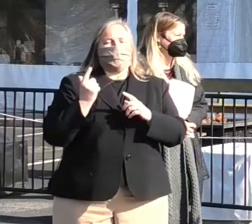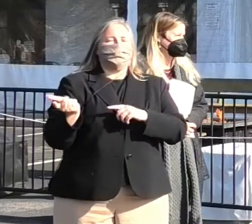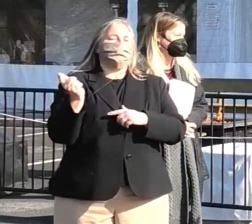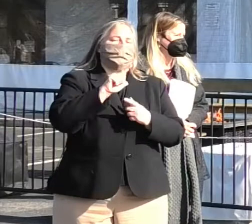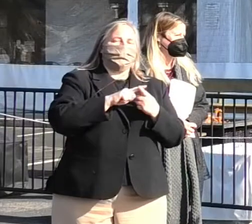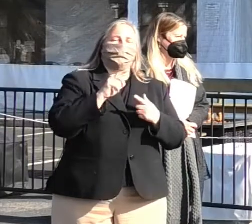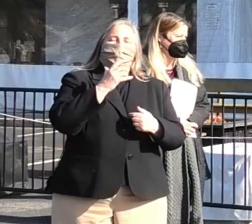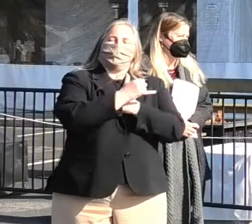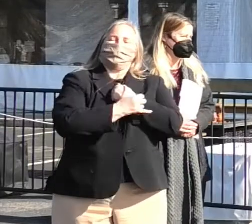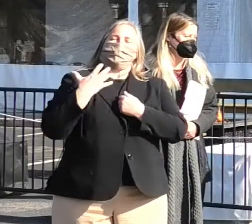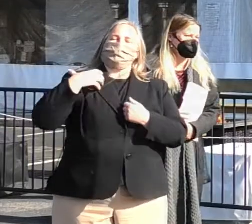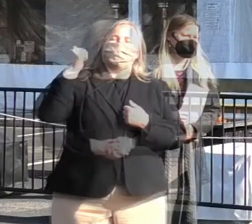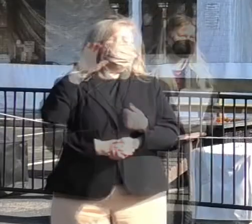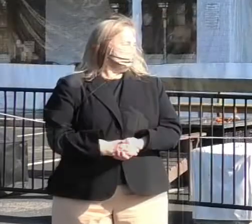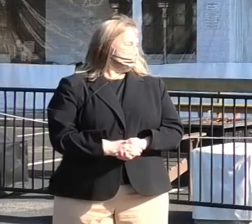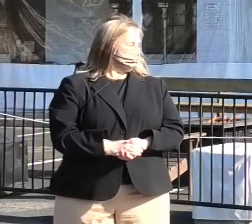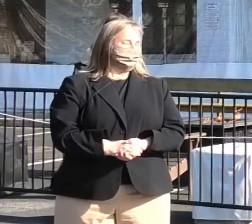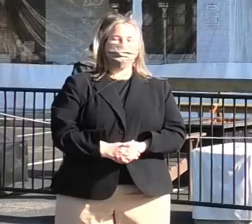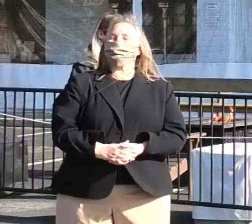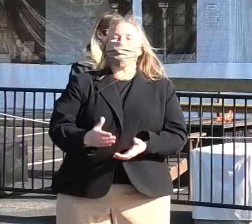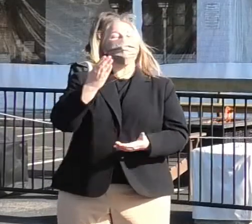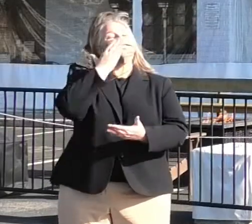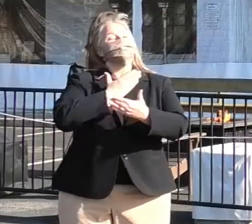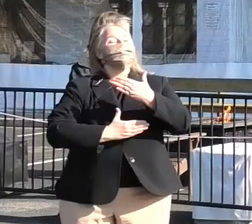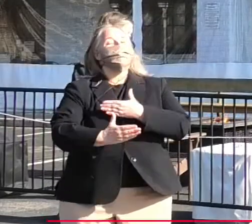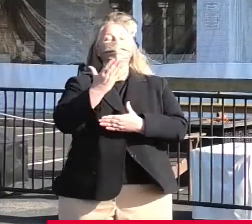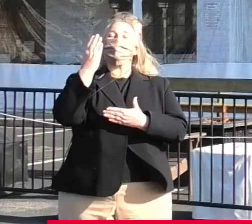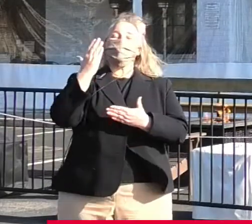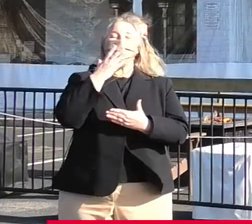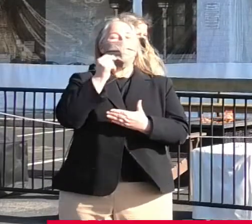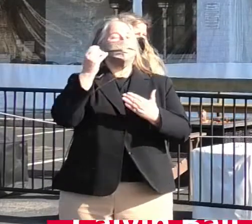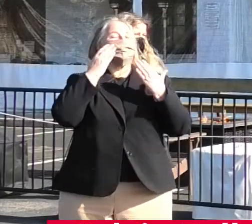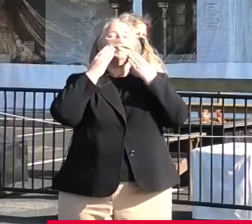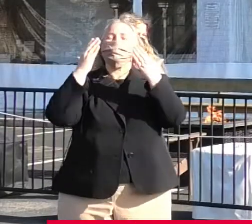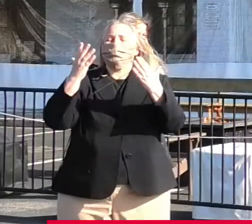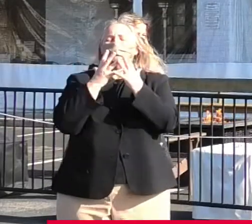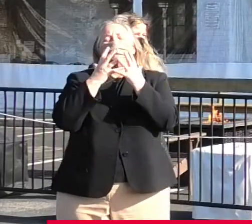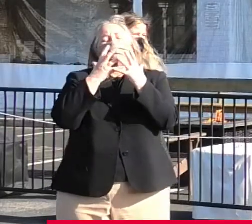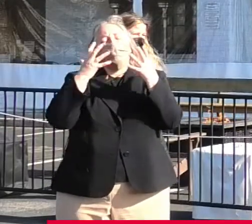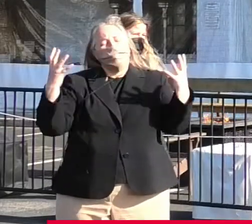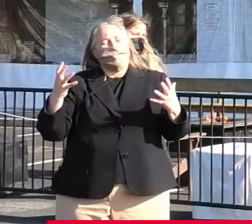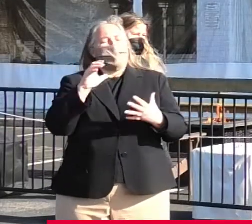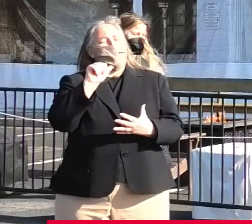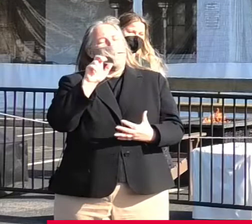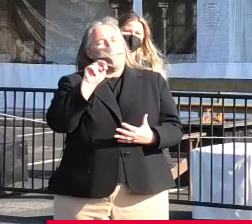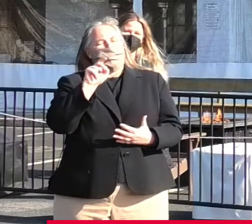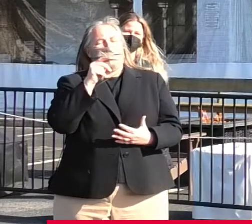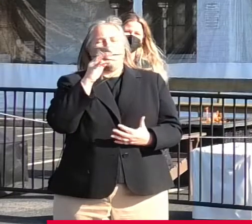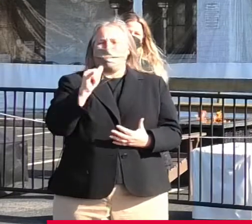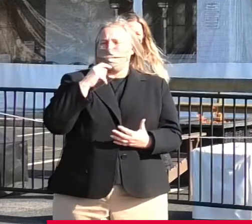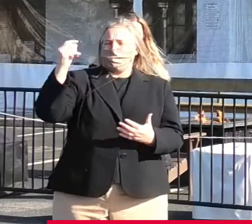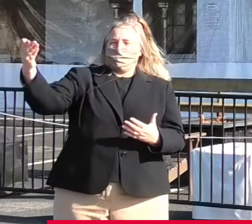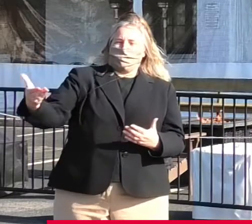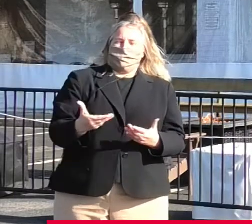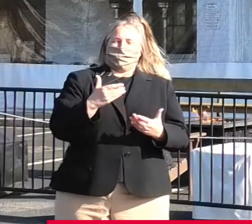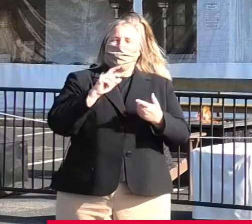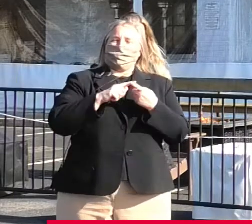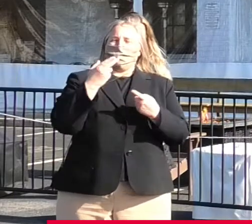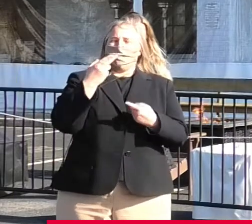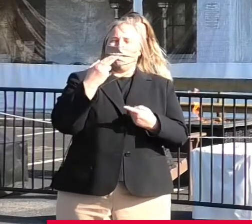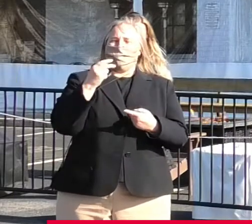Calvin Ball. Thank you so much. Good morning, and thank you so much, Anthony, and welcome to Howard